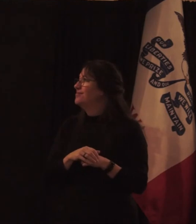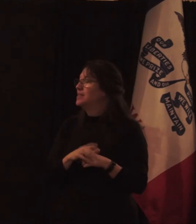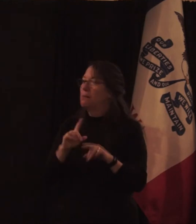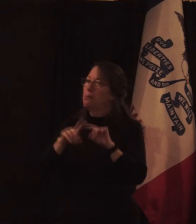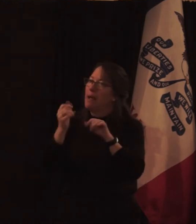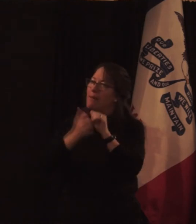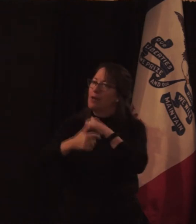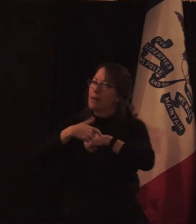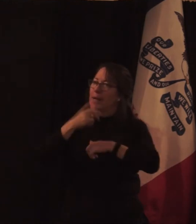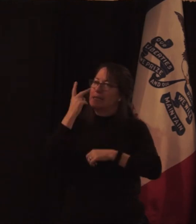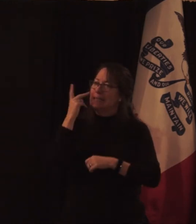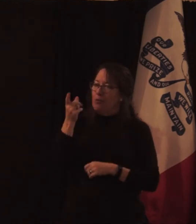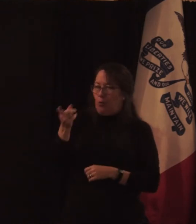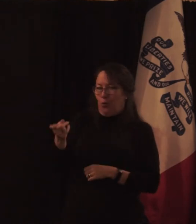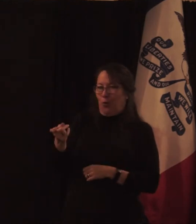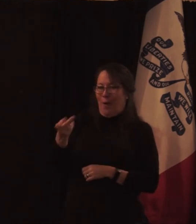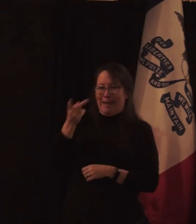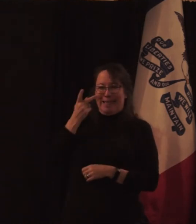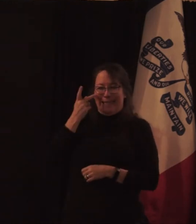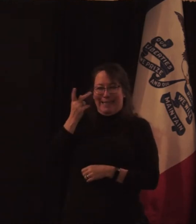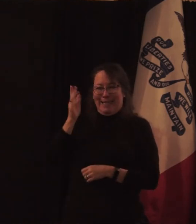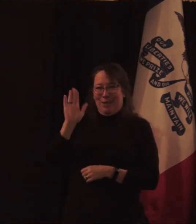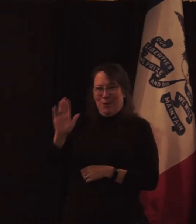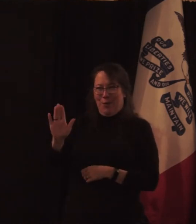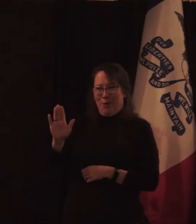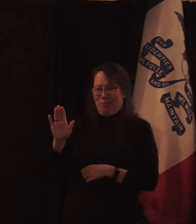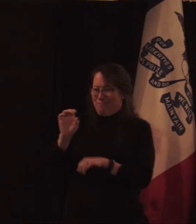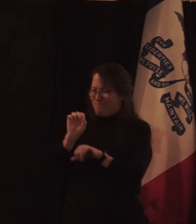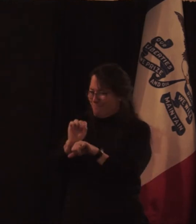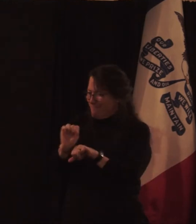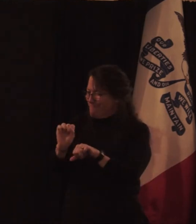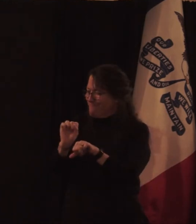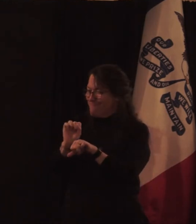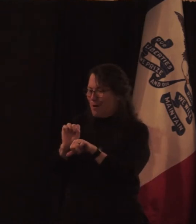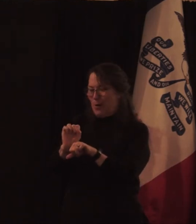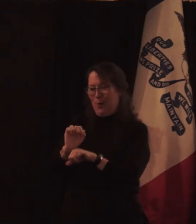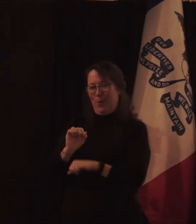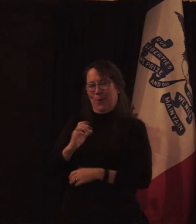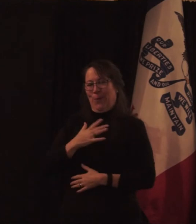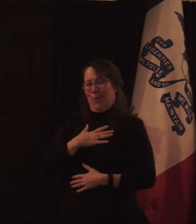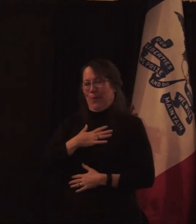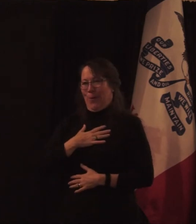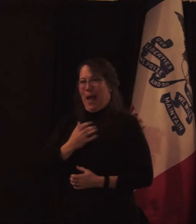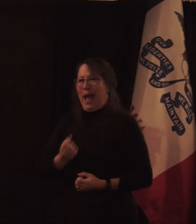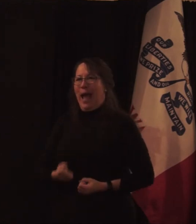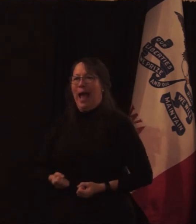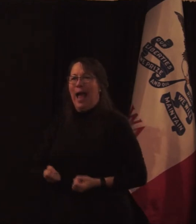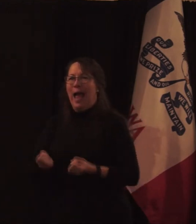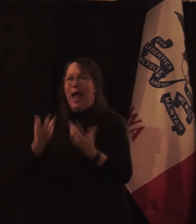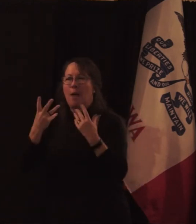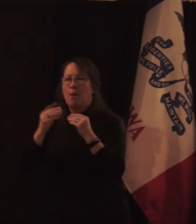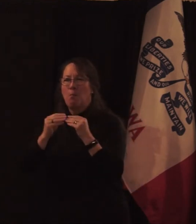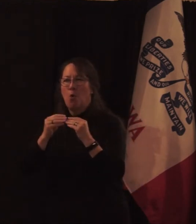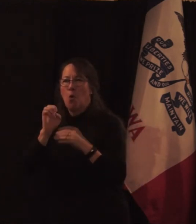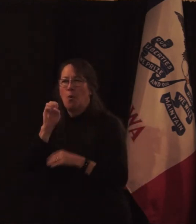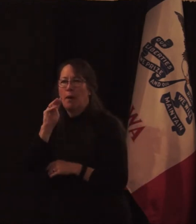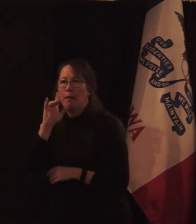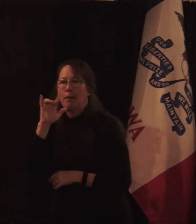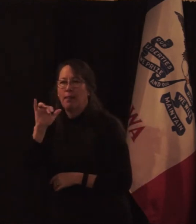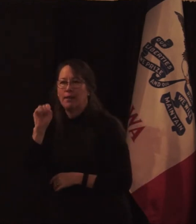But every time I see Emily and I see how much she's doing there, how many more Emily Hillmans are there out